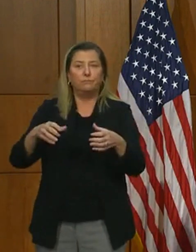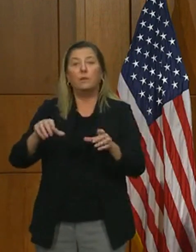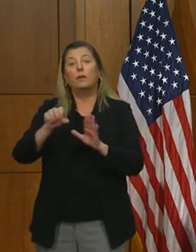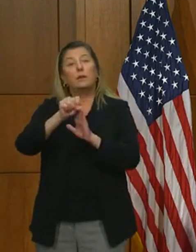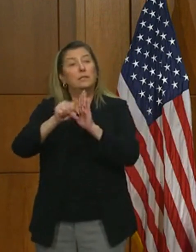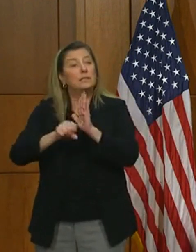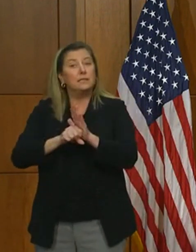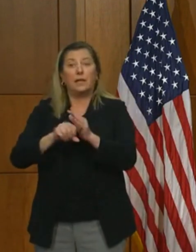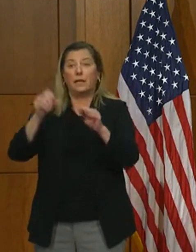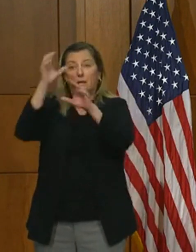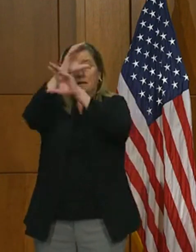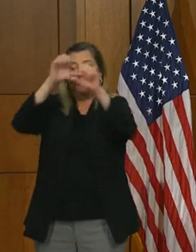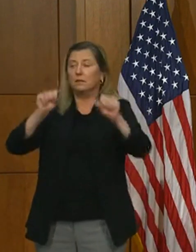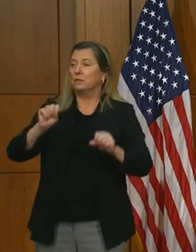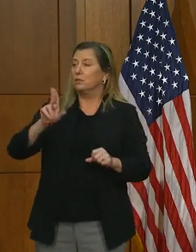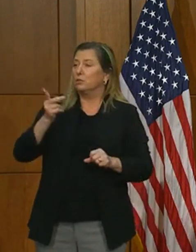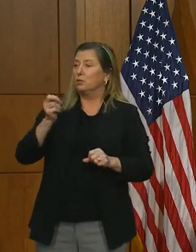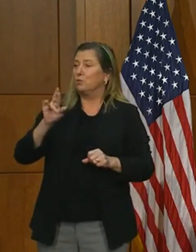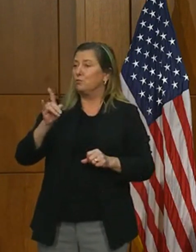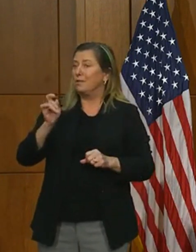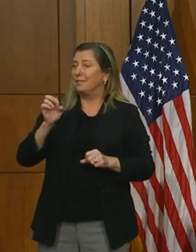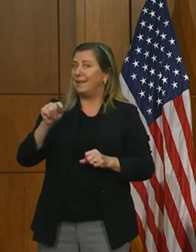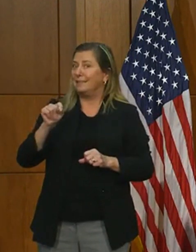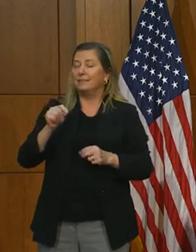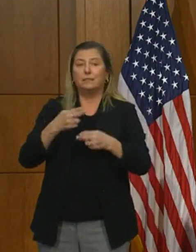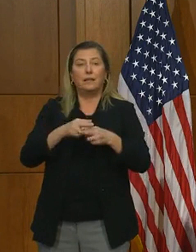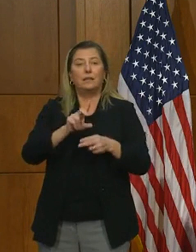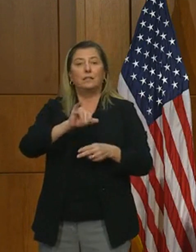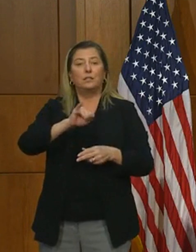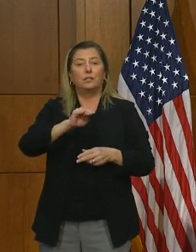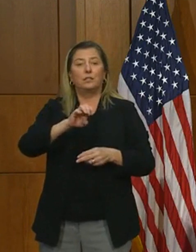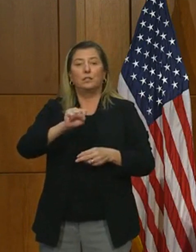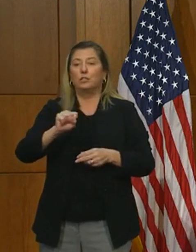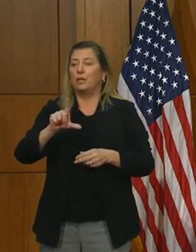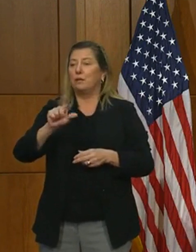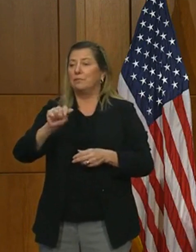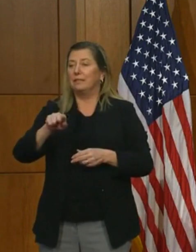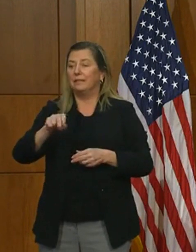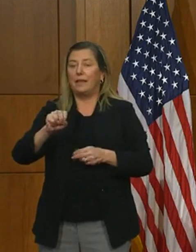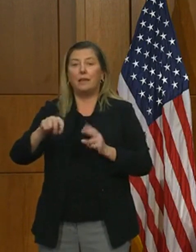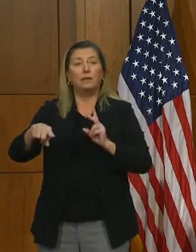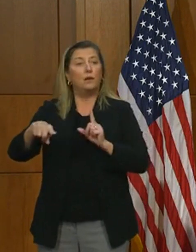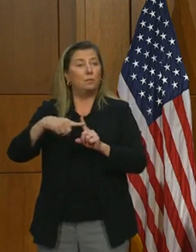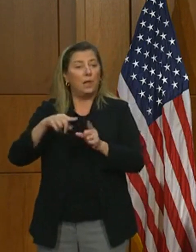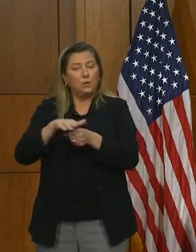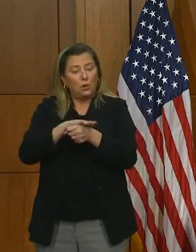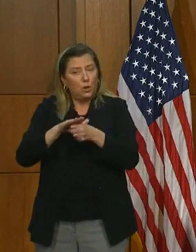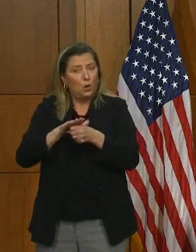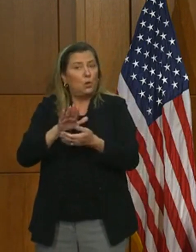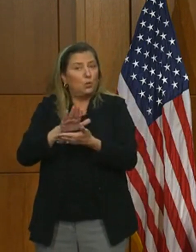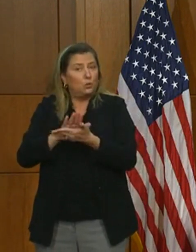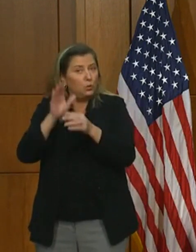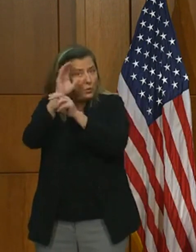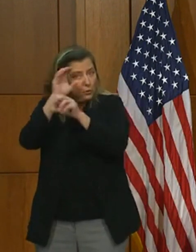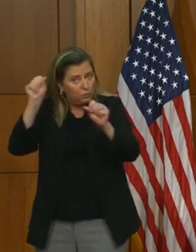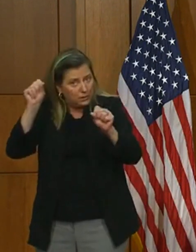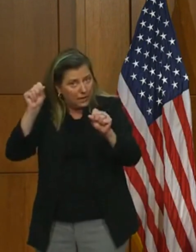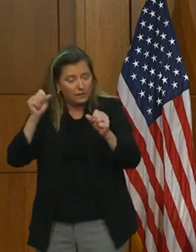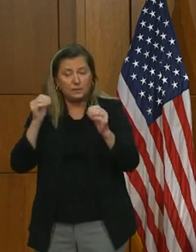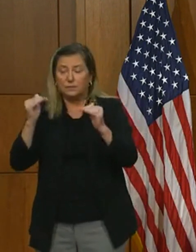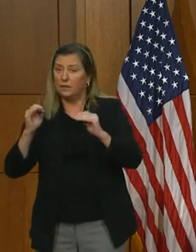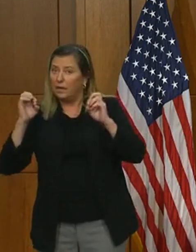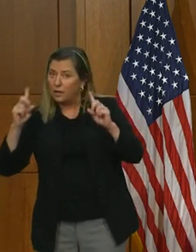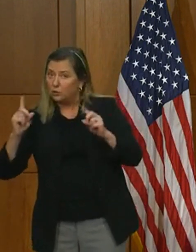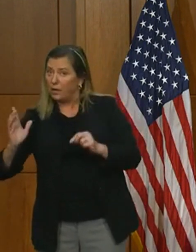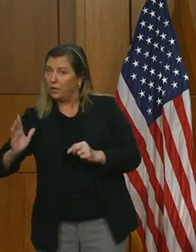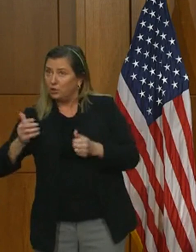state superintendent of public schools, Dr. James Lane, as well as local school superintendents,